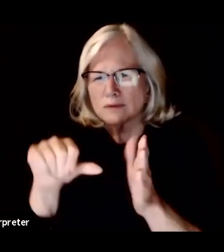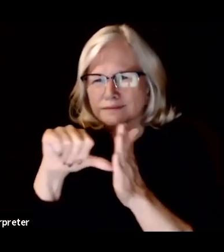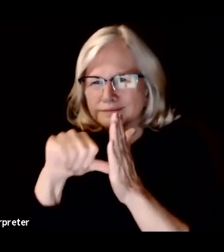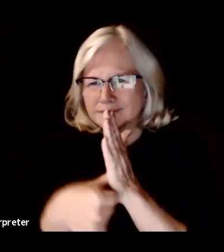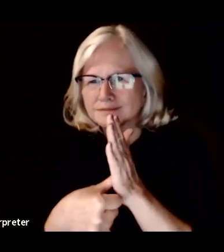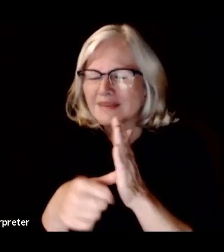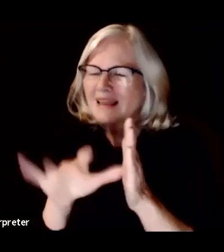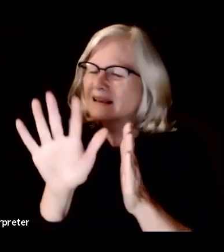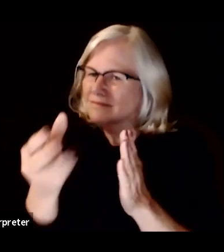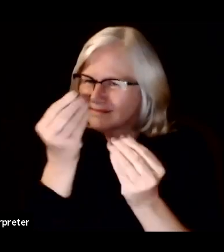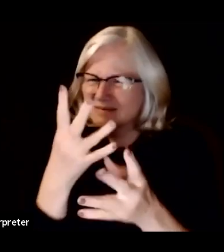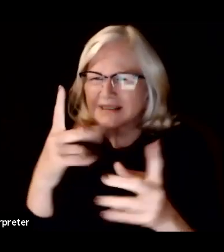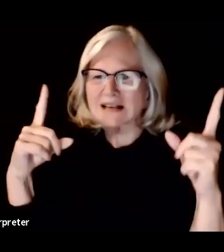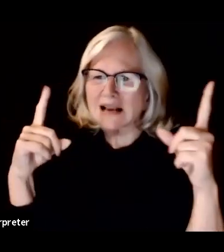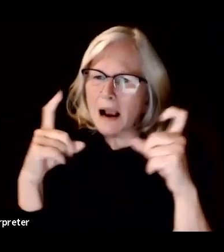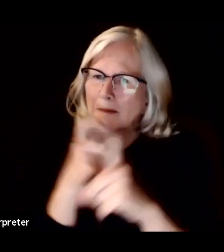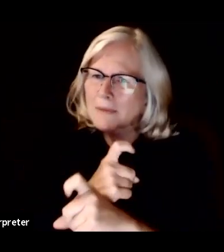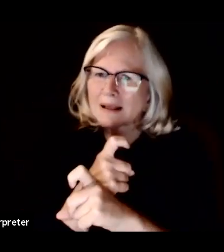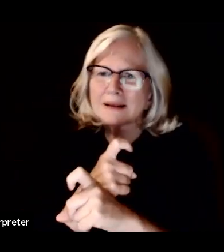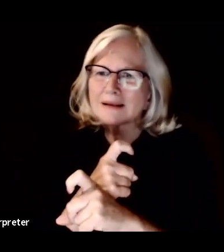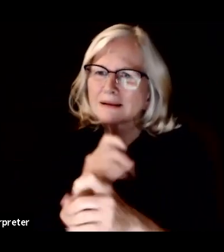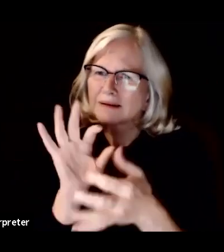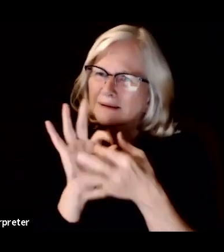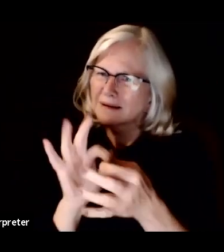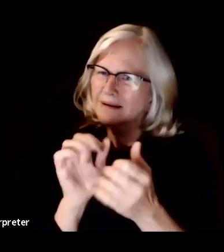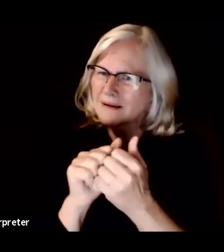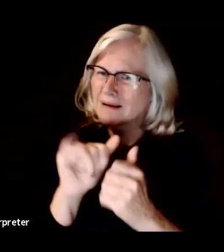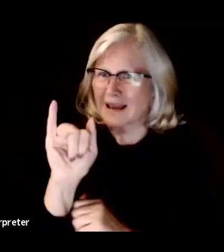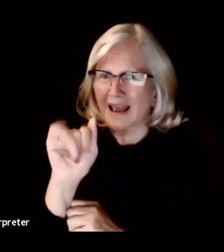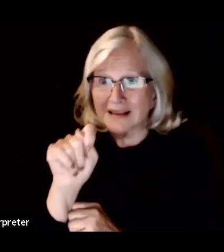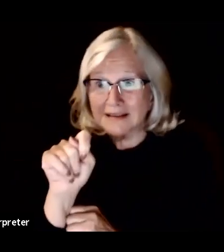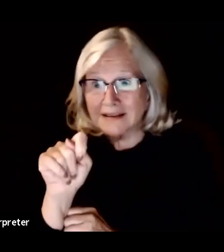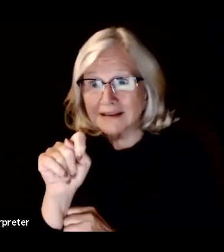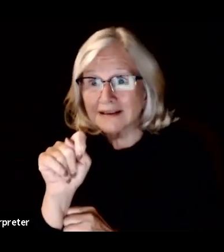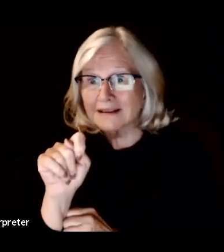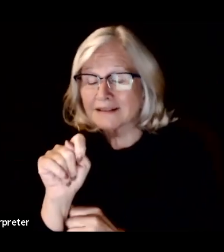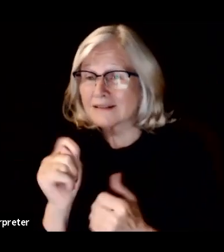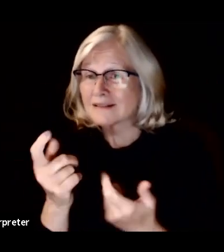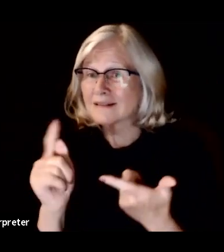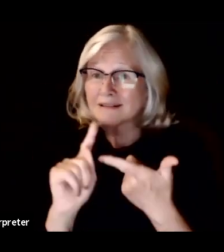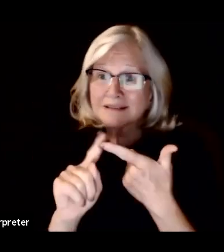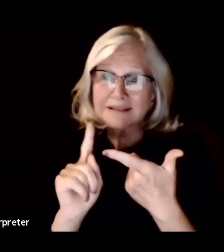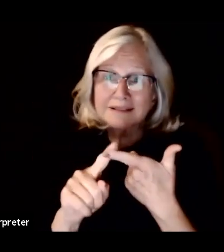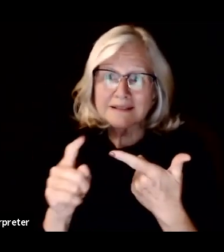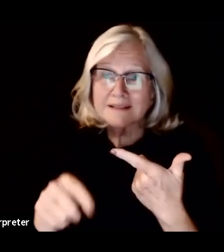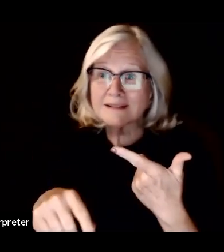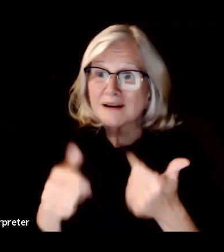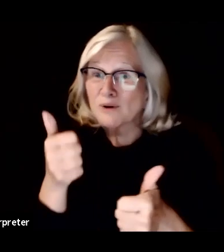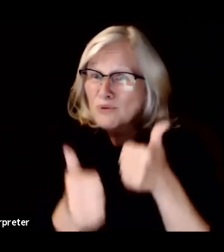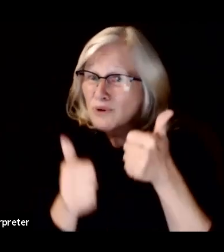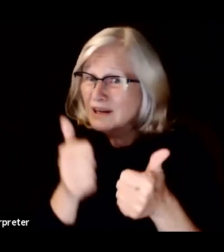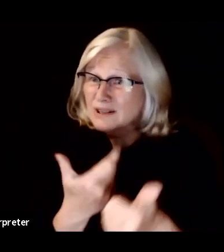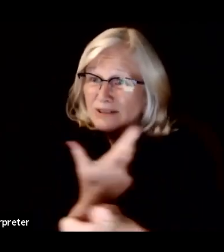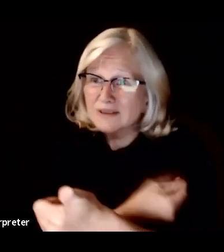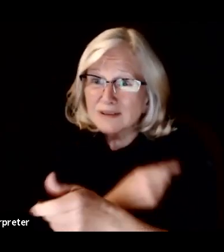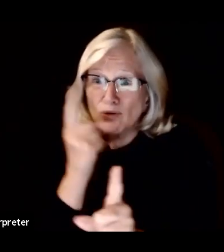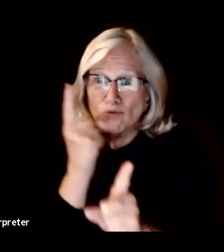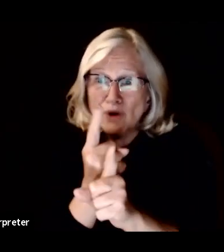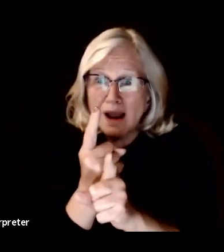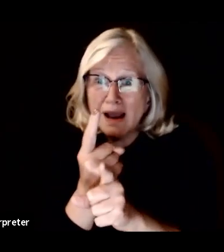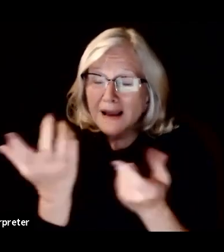solutions, related to just what type of vaccine will be available. So as we move forward,